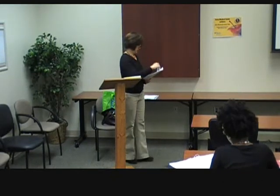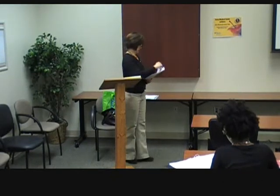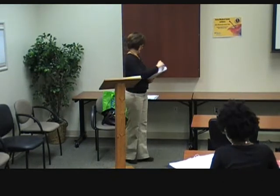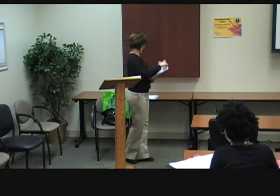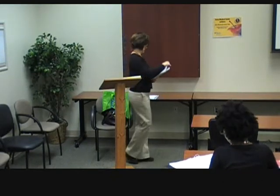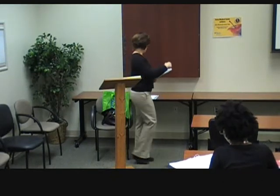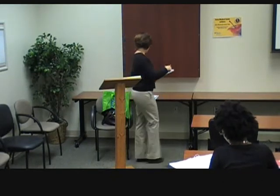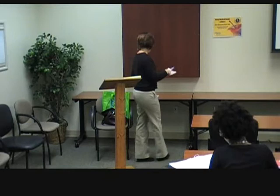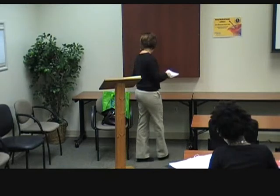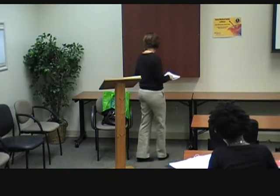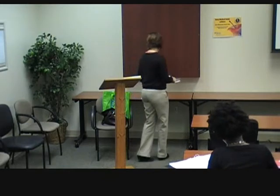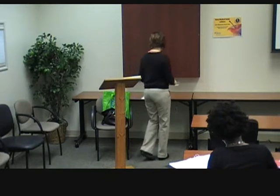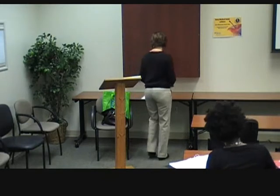That's what the play